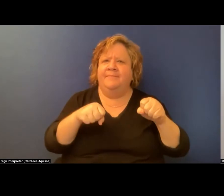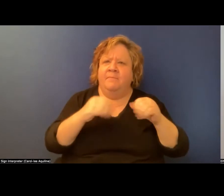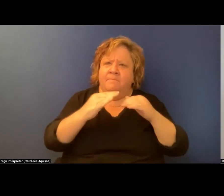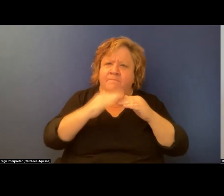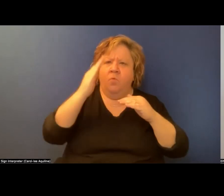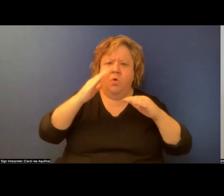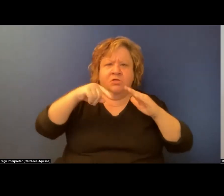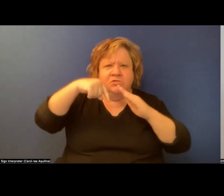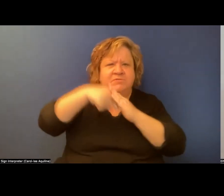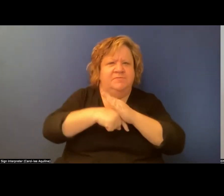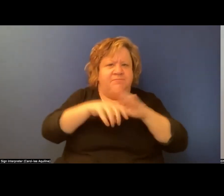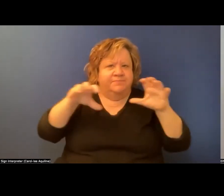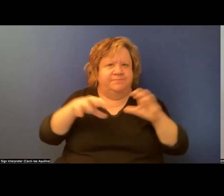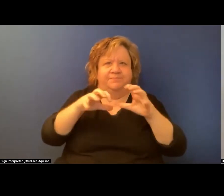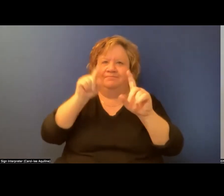action.